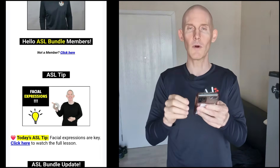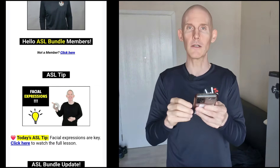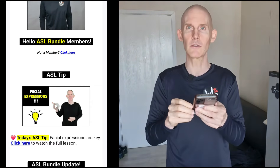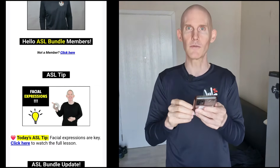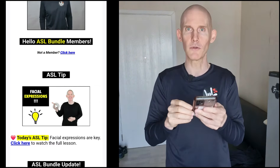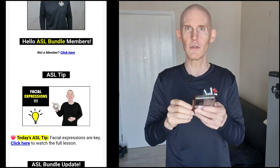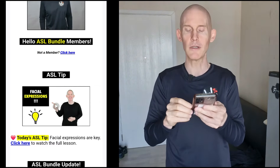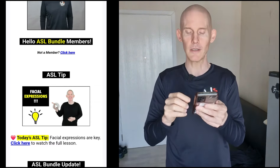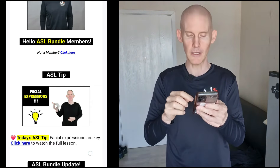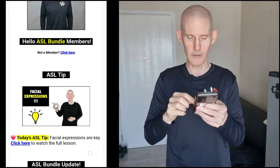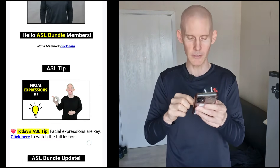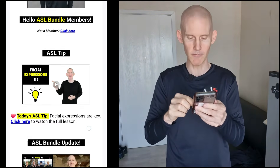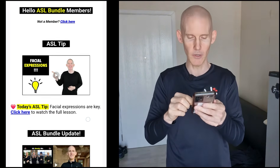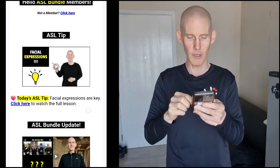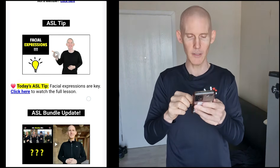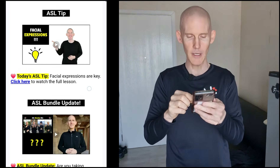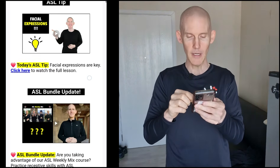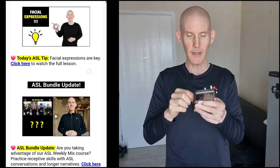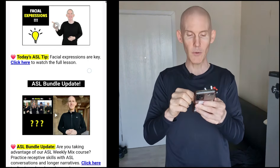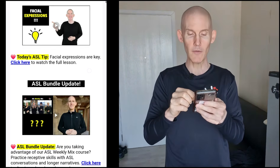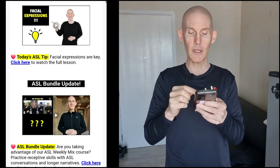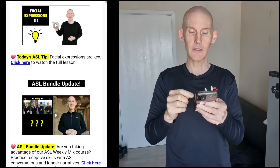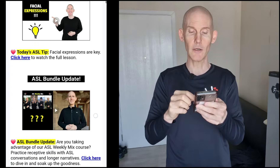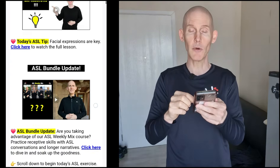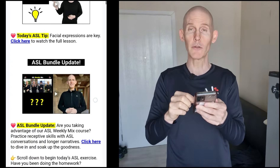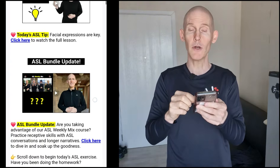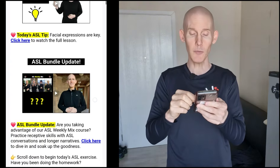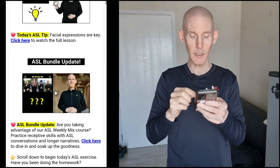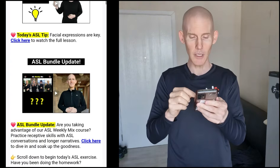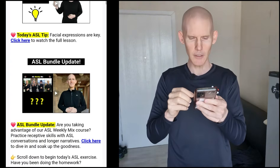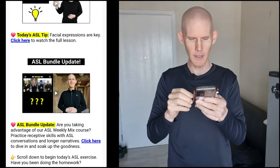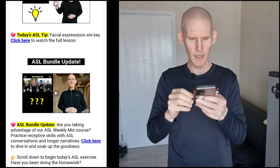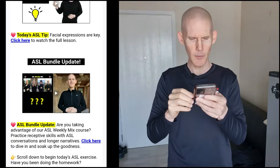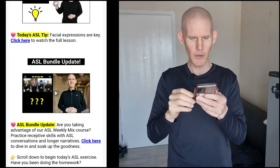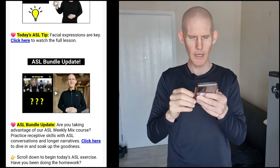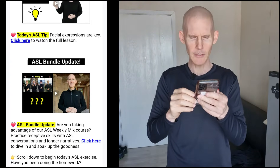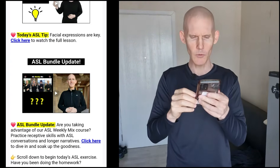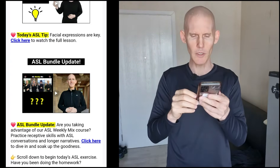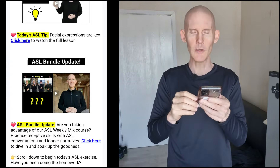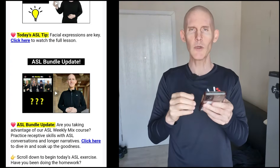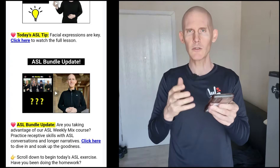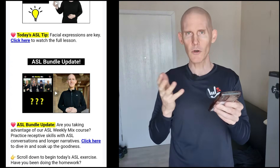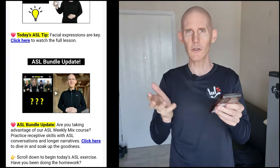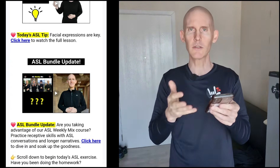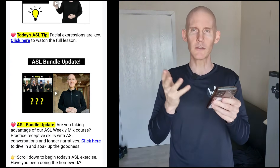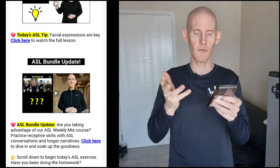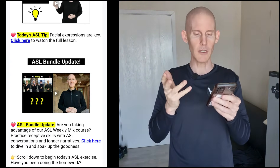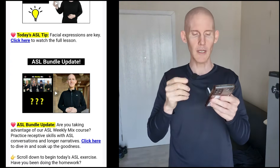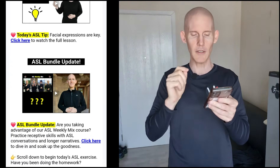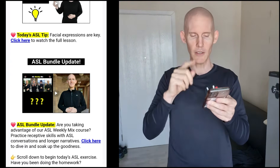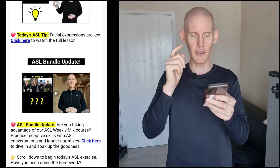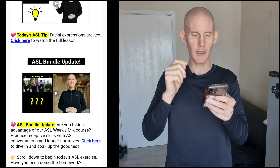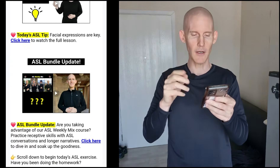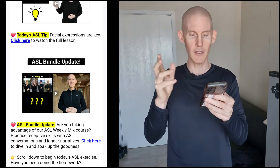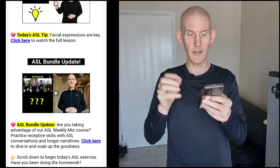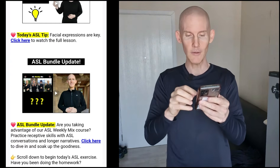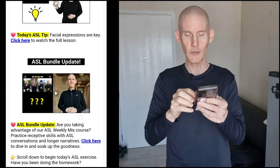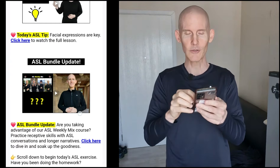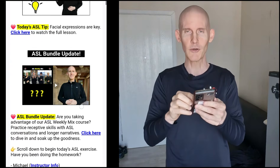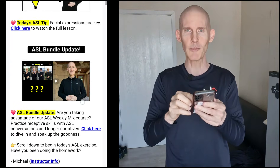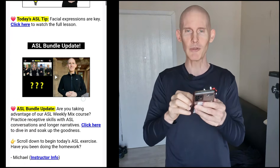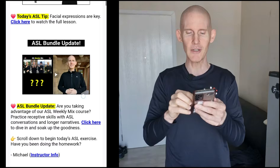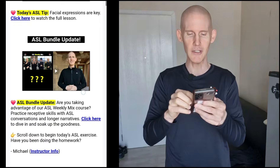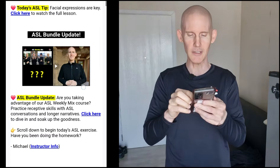here to watch the full lesson. All right. Then we have an ASL Bundle update about our ASL Weekly Mix course, stuff like that. You can click on it